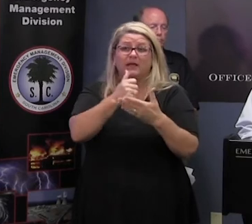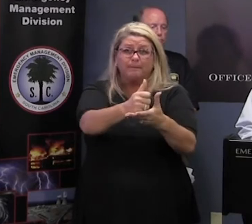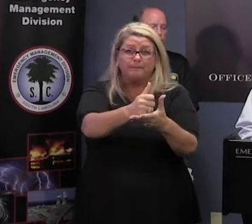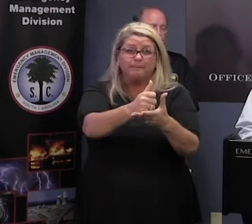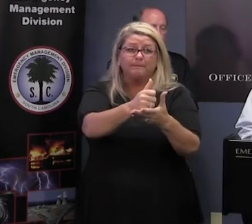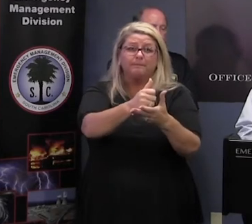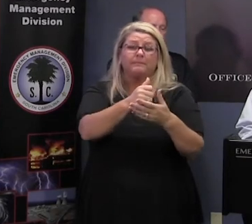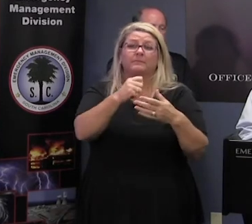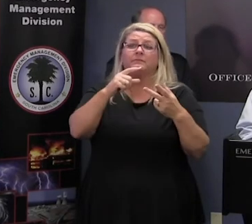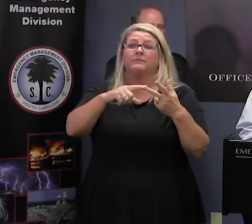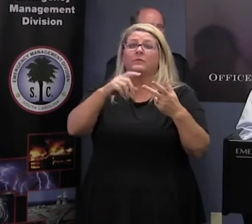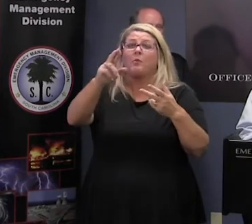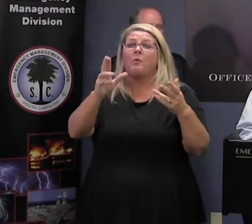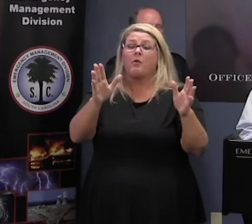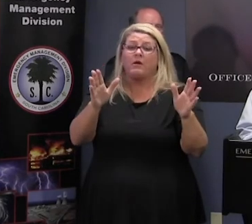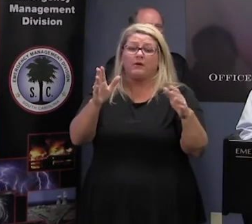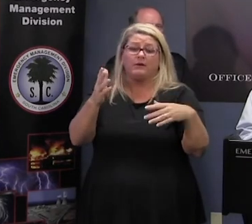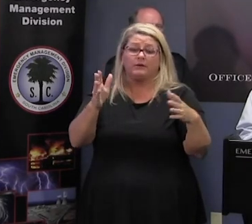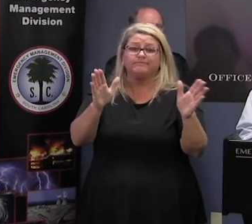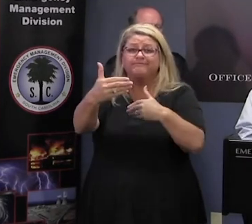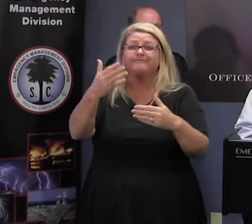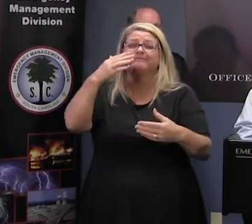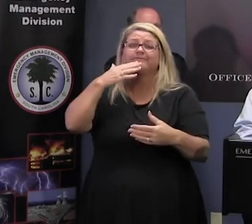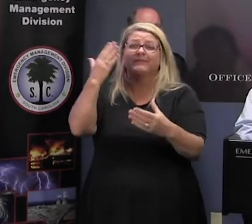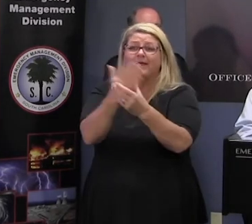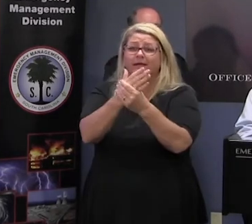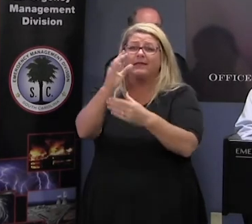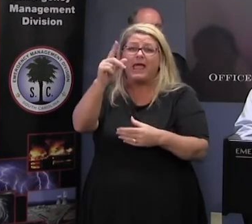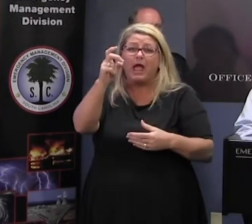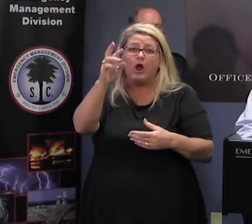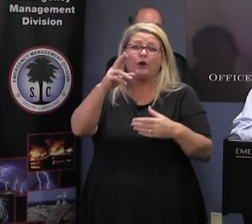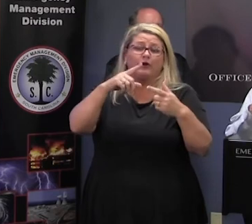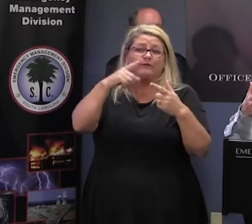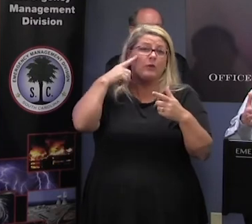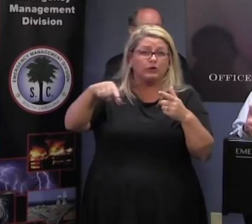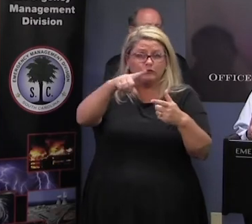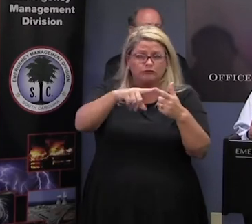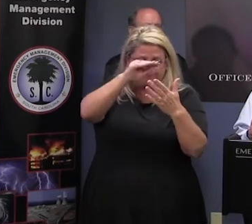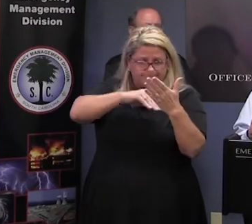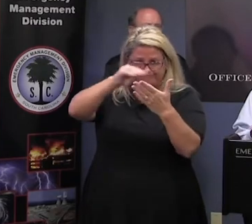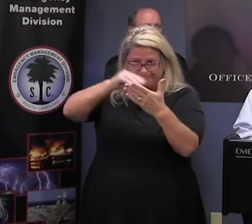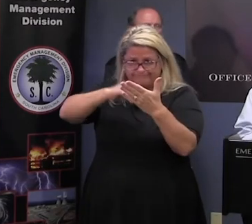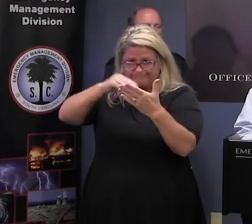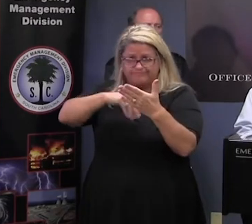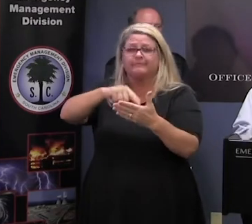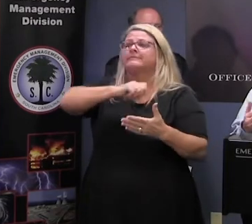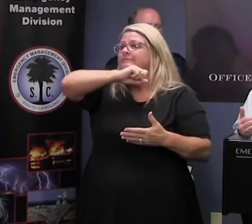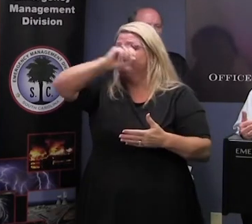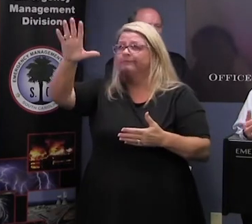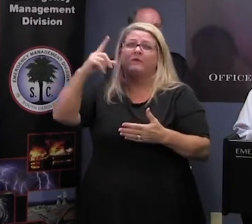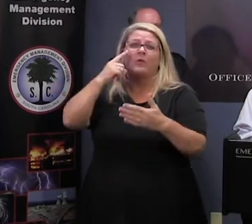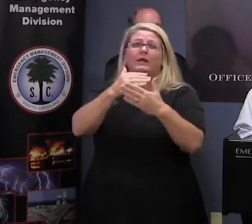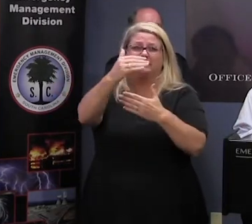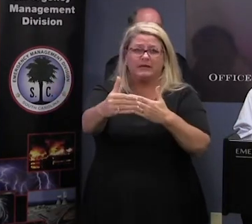potentially also receive a package from the Small Business Administration that they need to complete in order to take the next step. Now, over the next